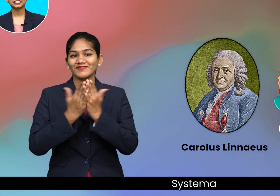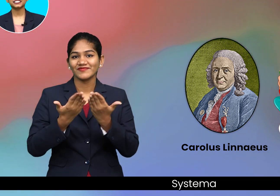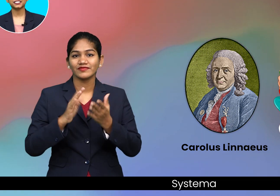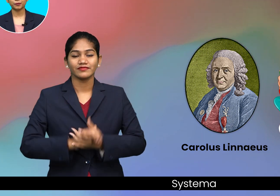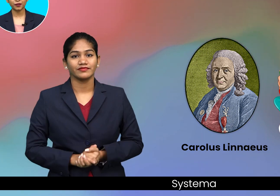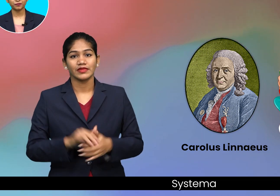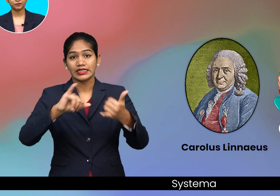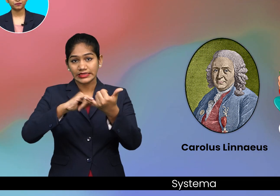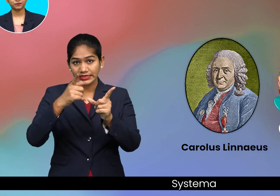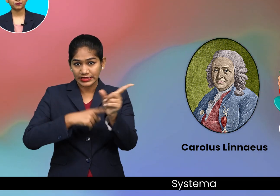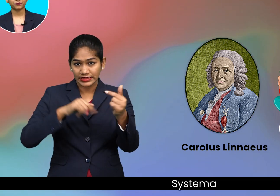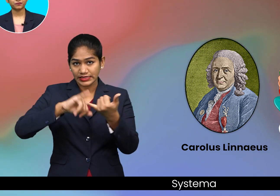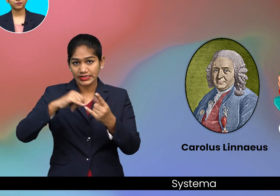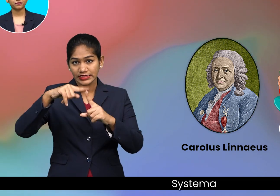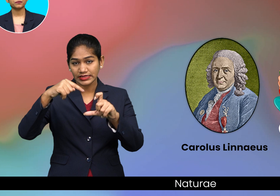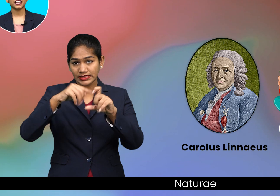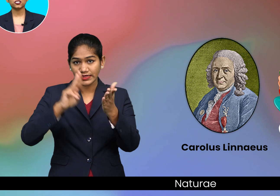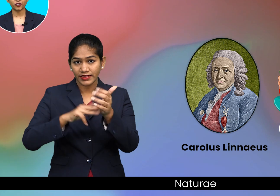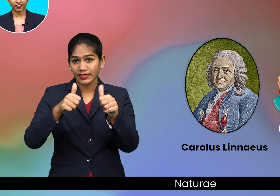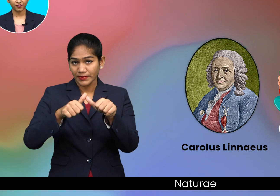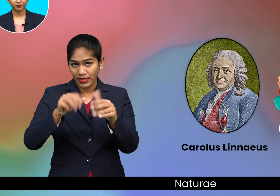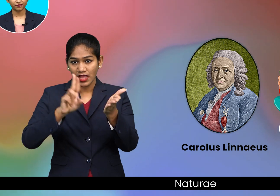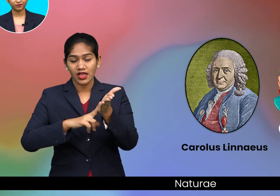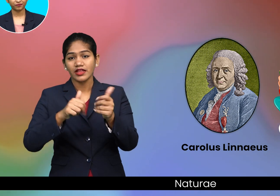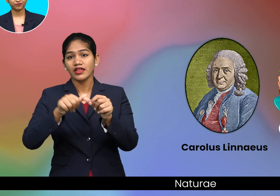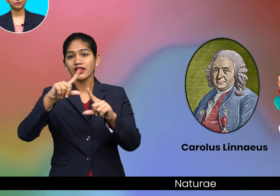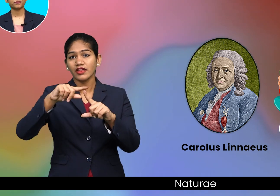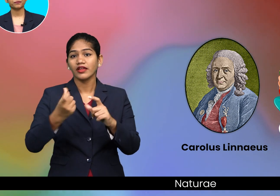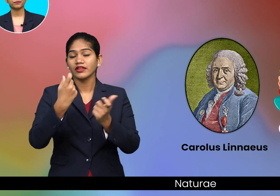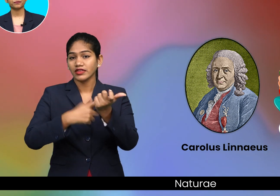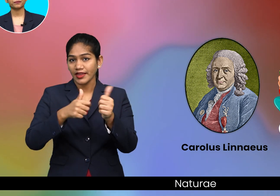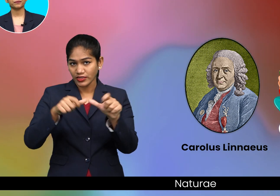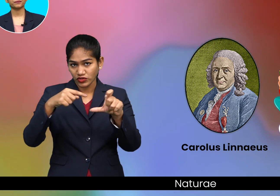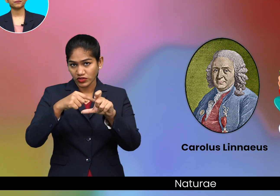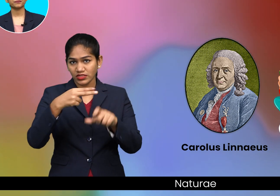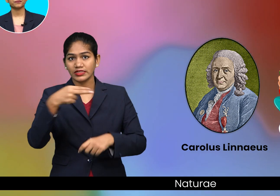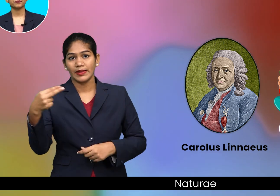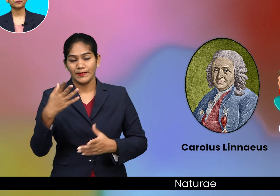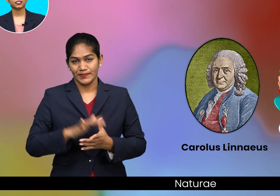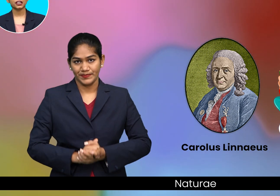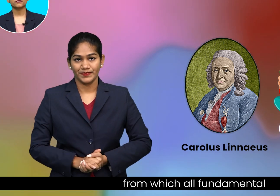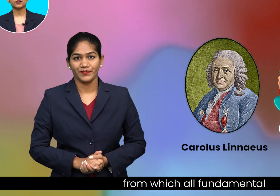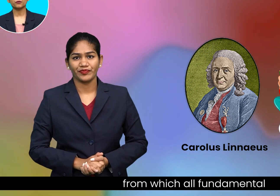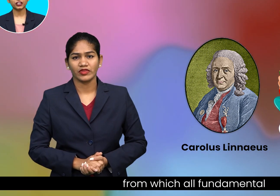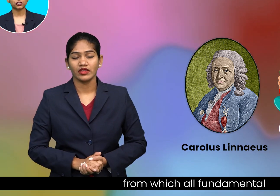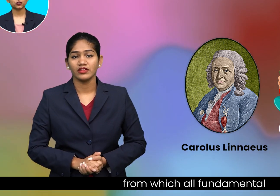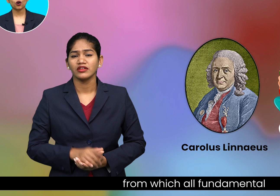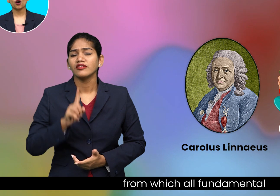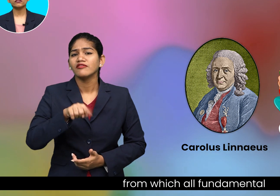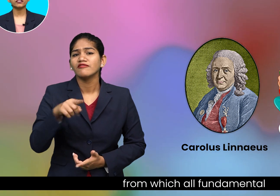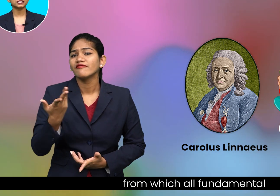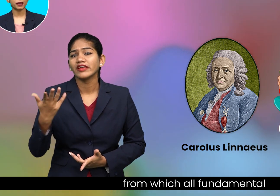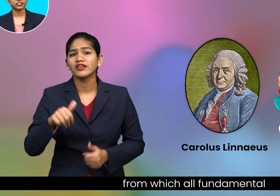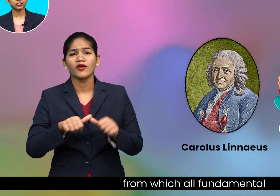Systema Naturae, from which